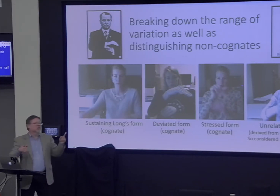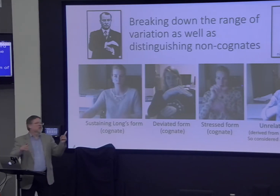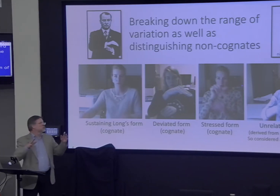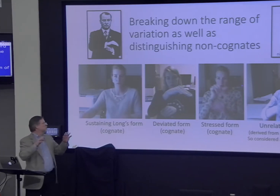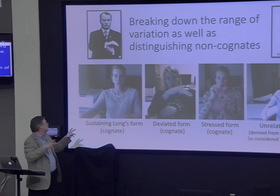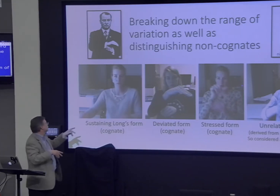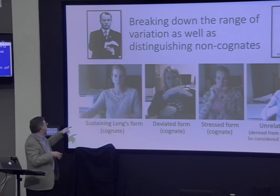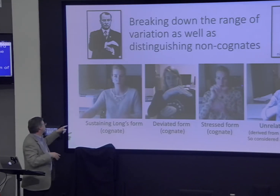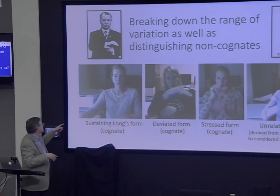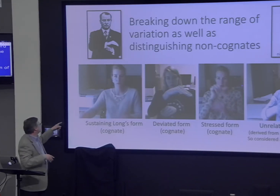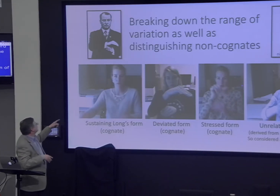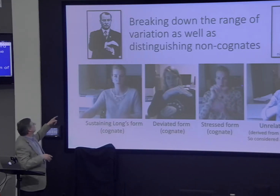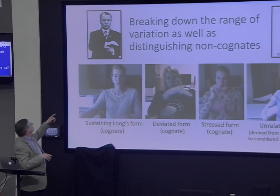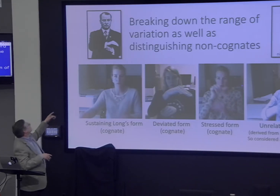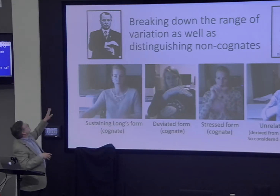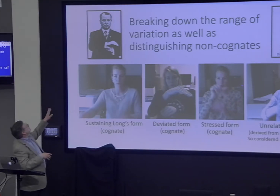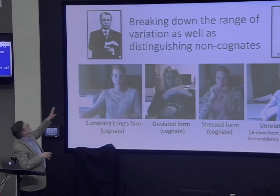around the nation.